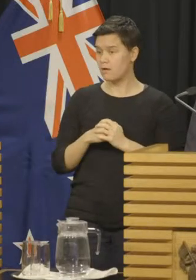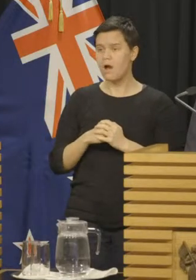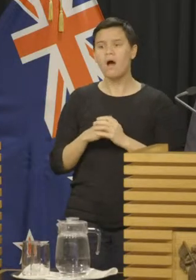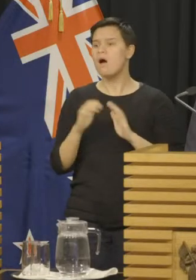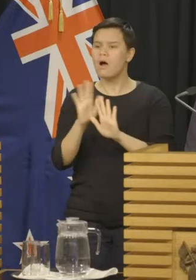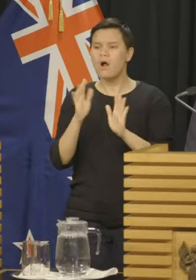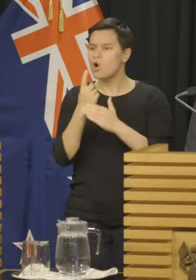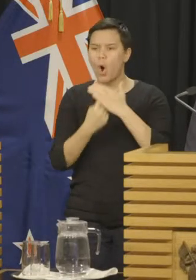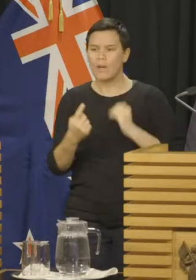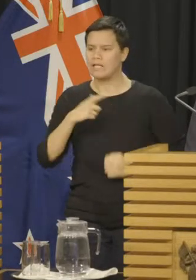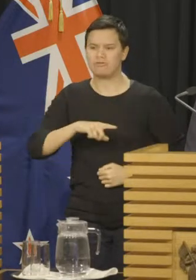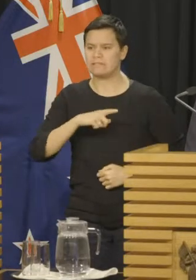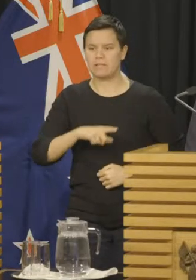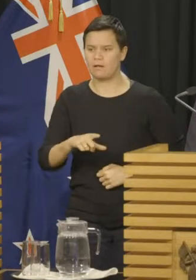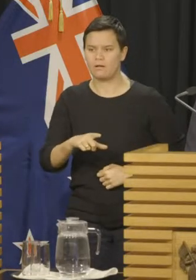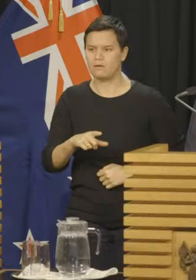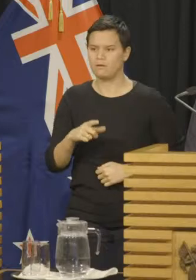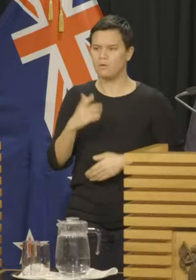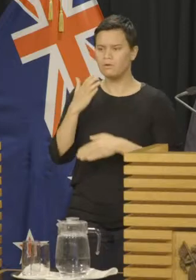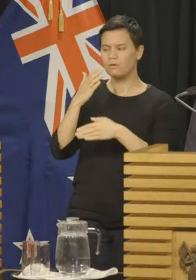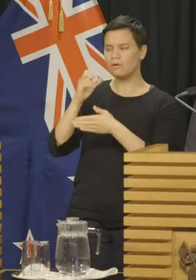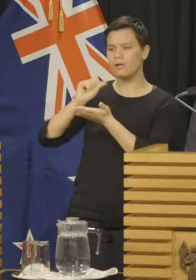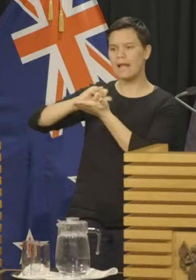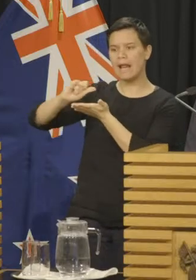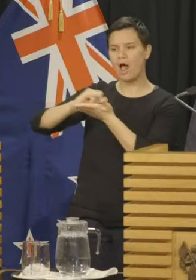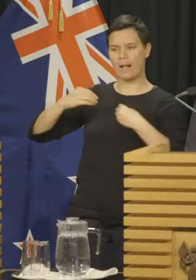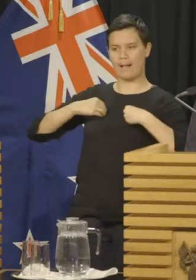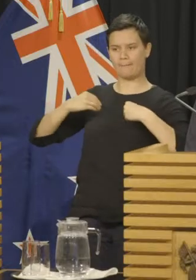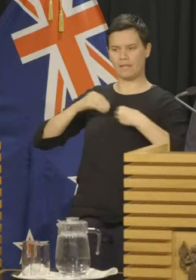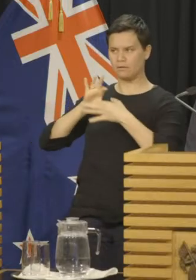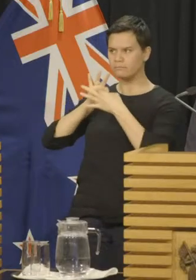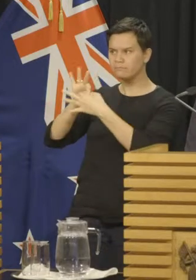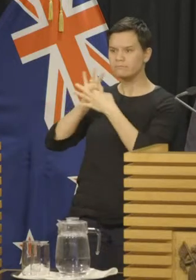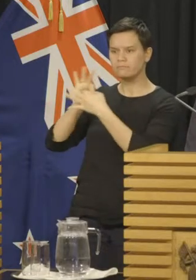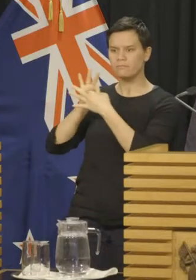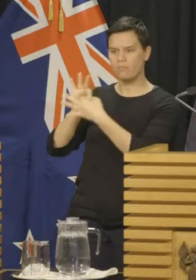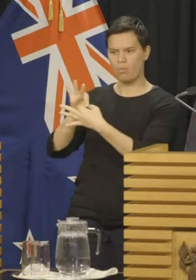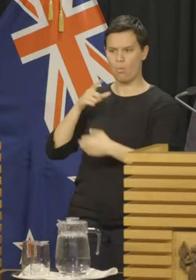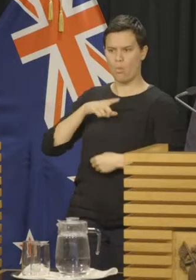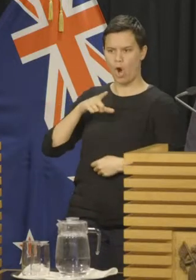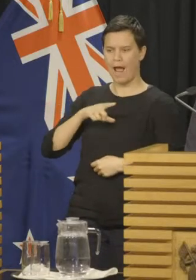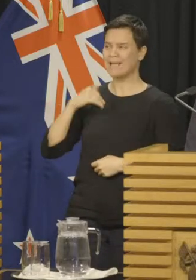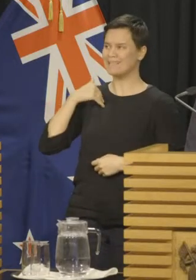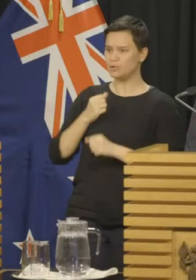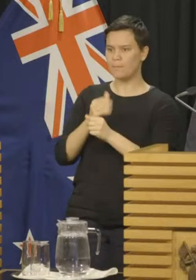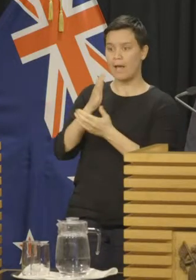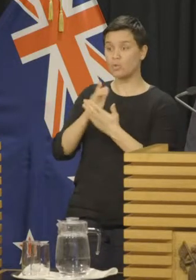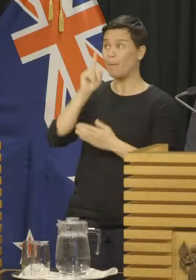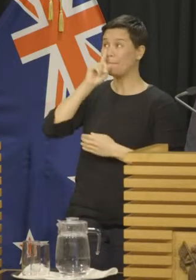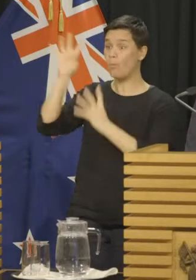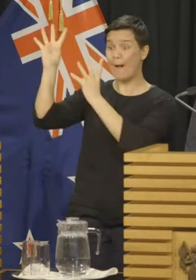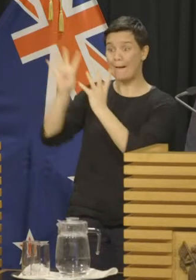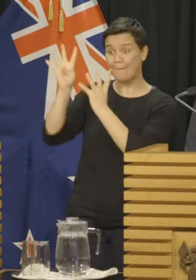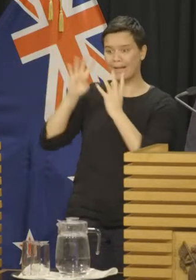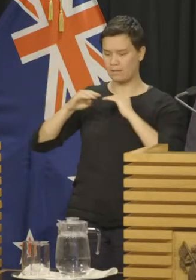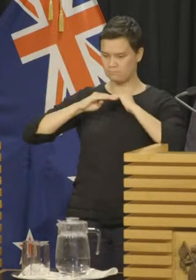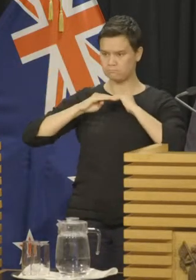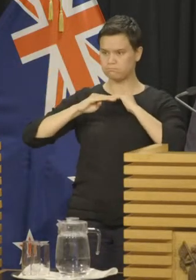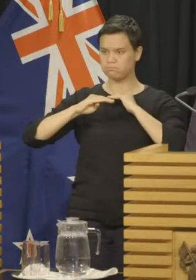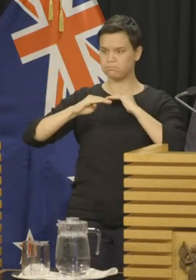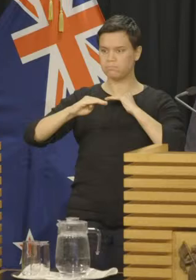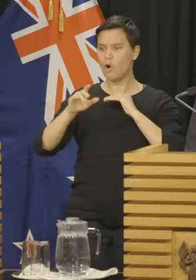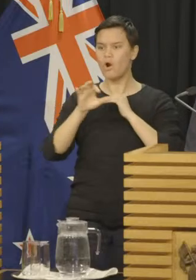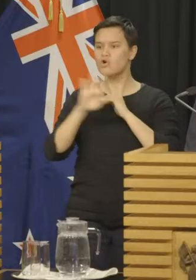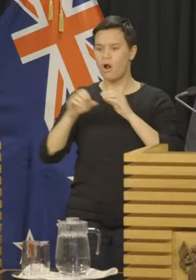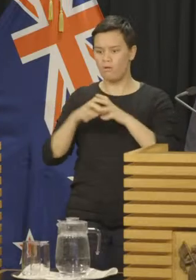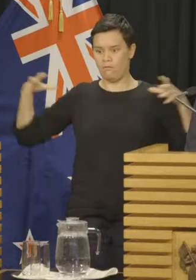airlines to make sure that we didn't have large bubbles of people coming through. We've had to spread the flow, and that's simply to